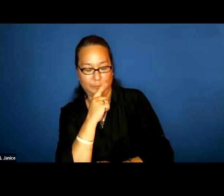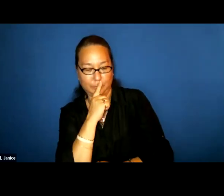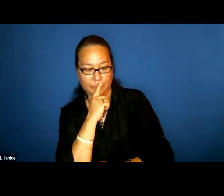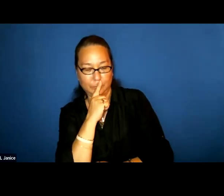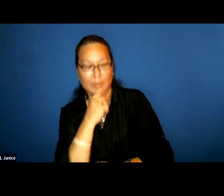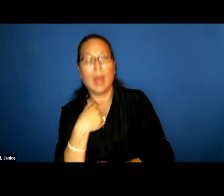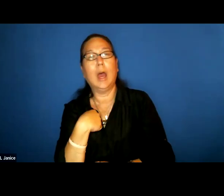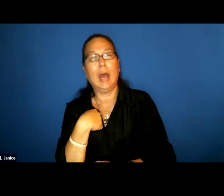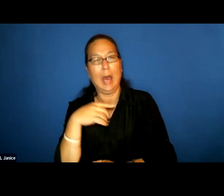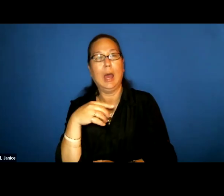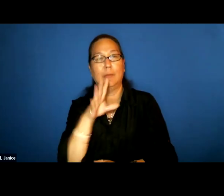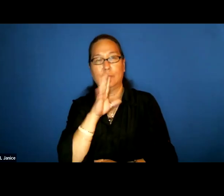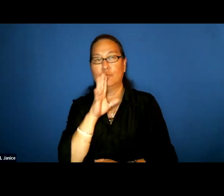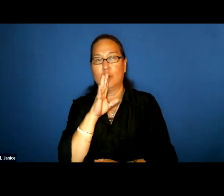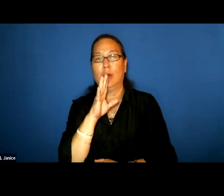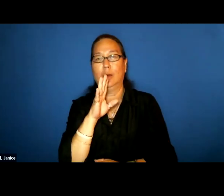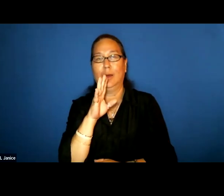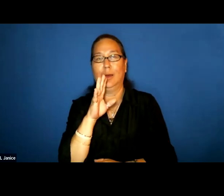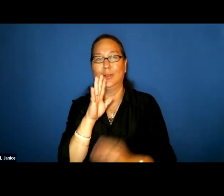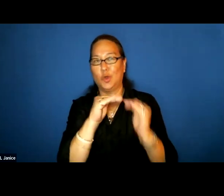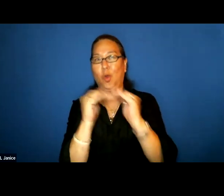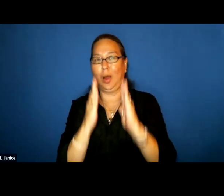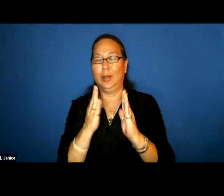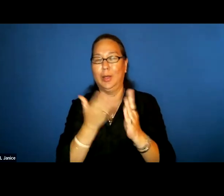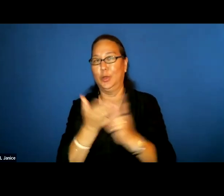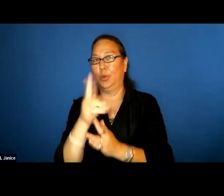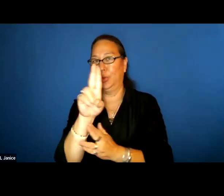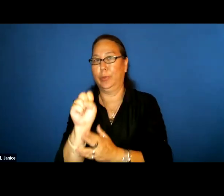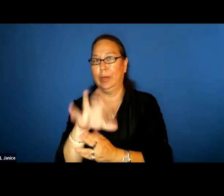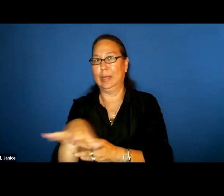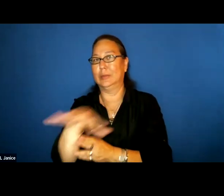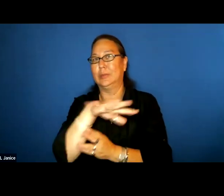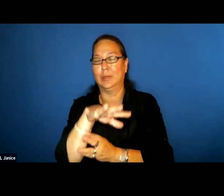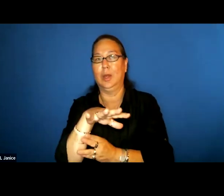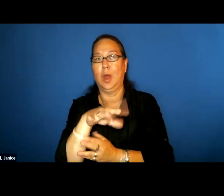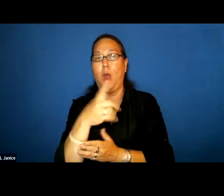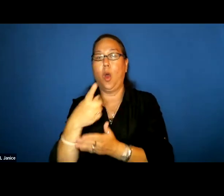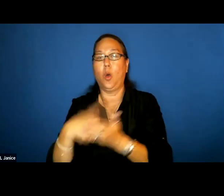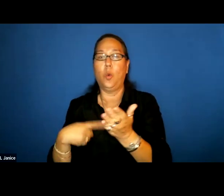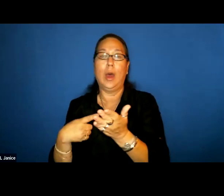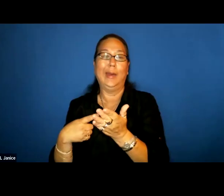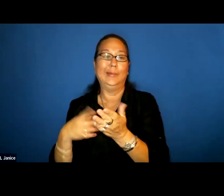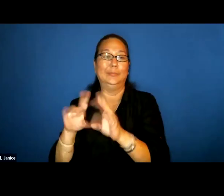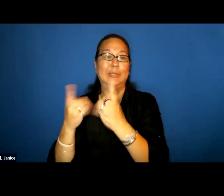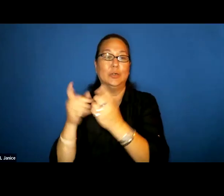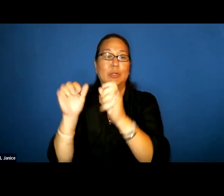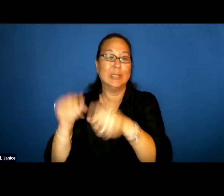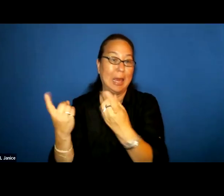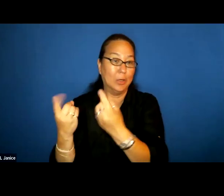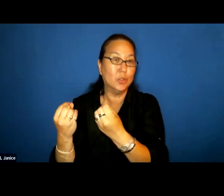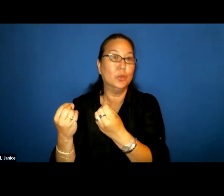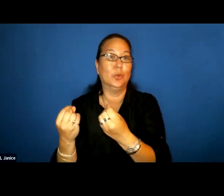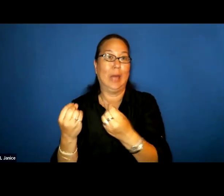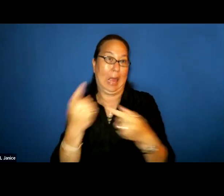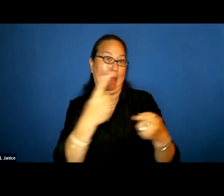and one of the big differences between districts that can do and districts that can't is the partnership,